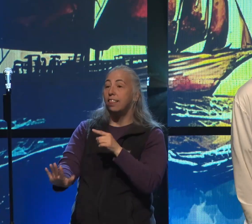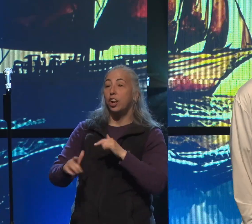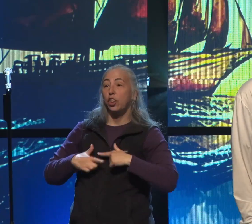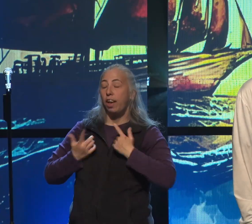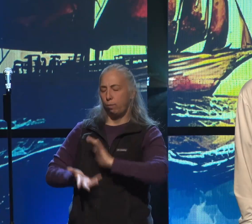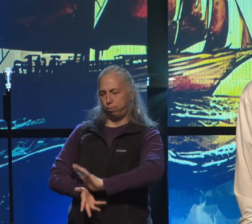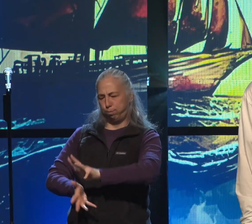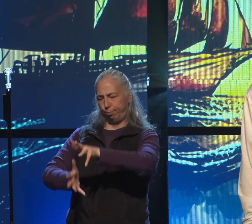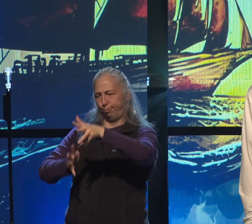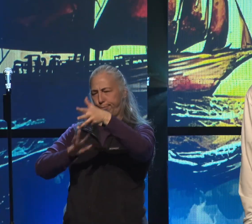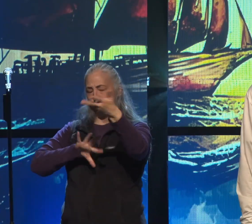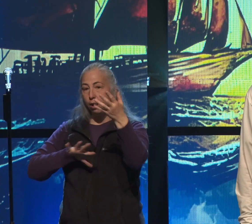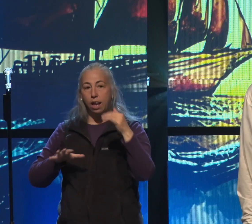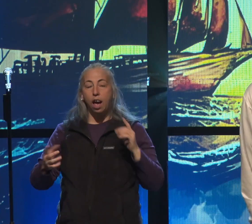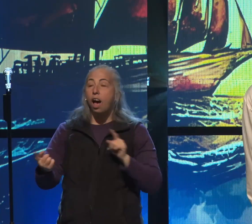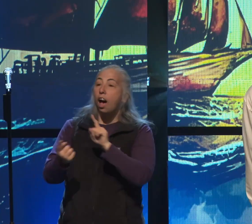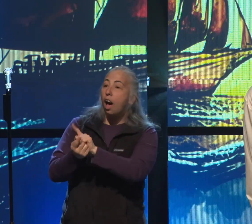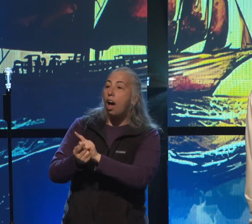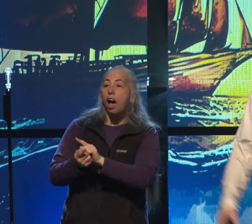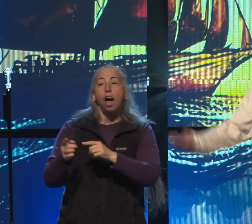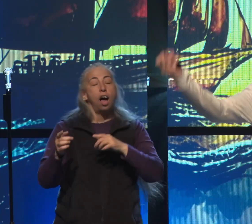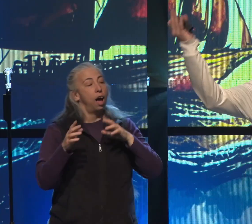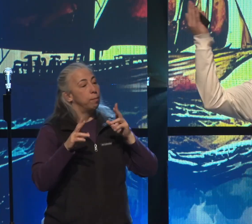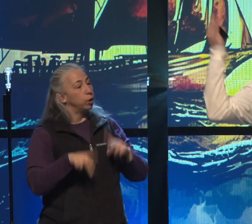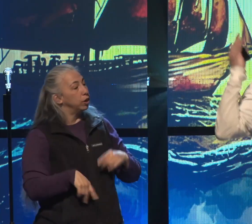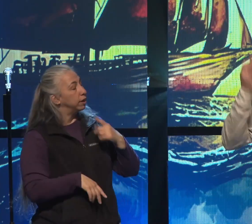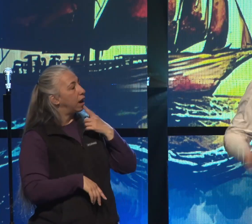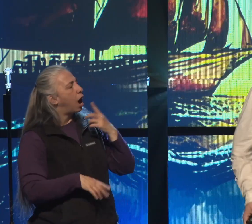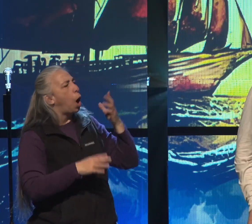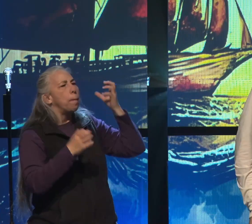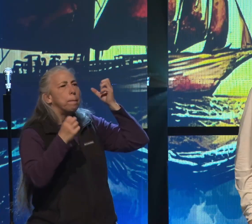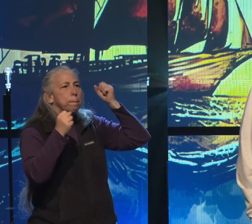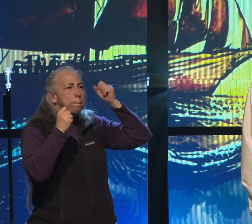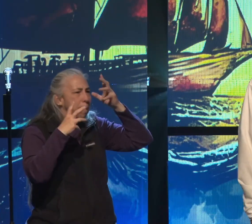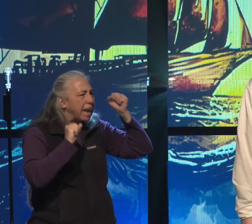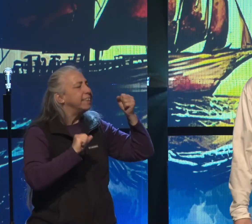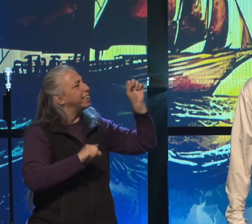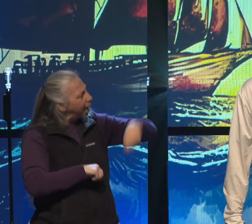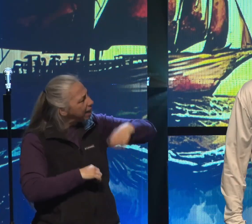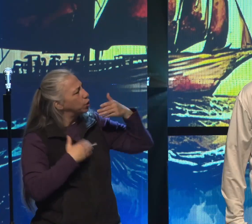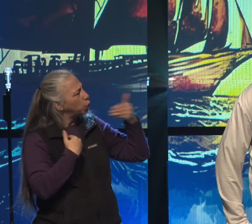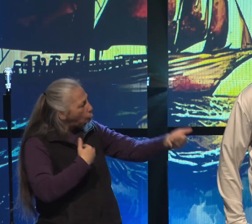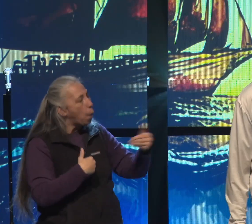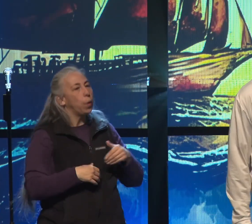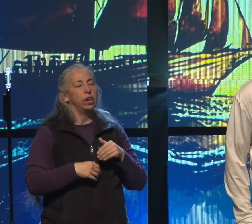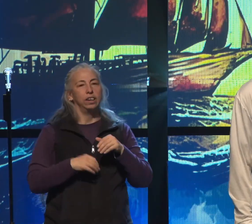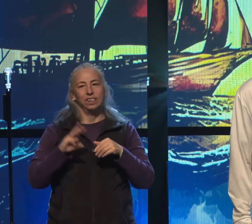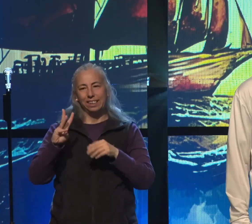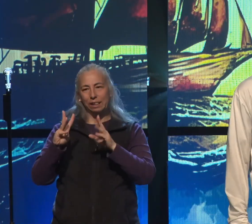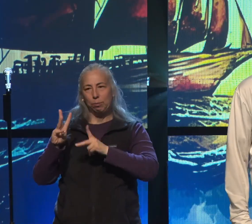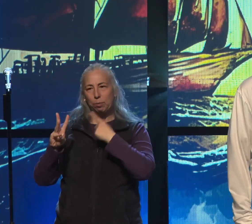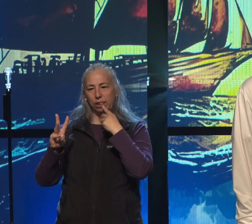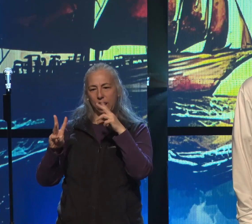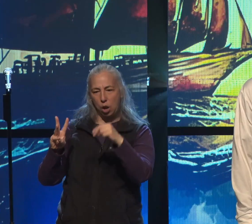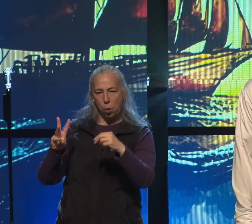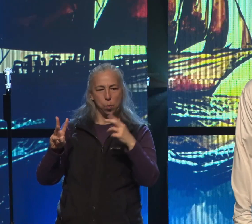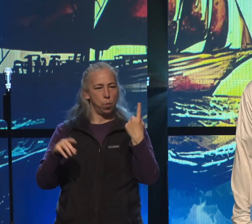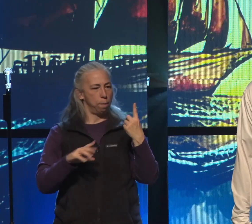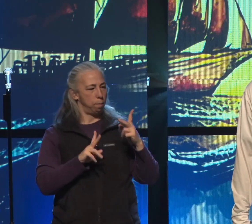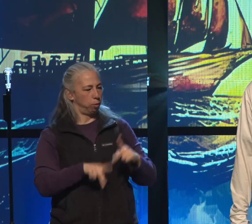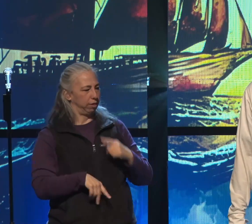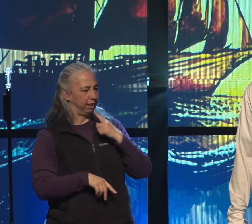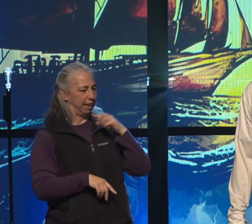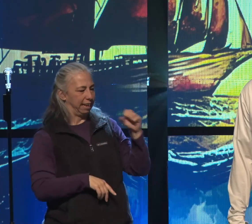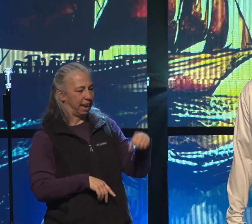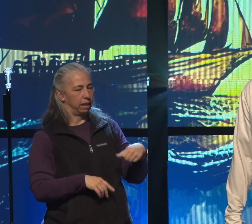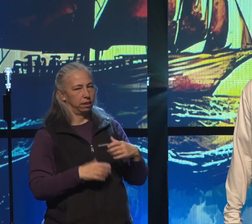train wreck, and that friend will go, I think that's a brilliant idea. And they'll go, see, I told you so, right? The heart is easily deceived, okay? But that doesn't mean